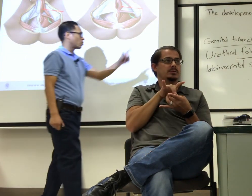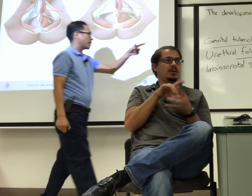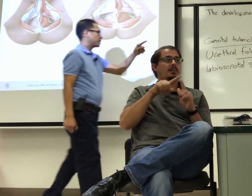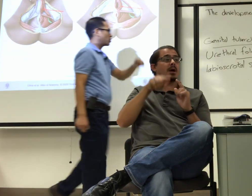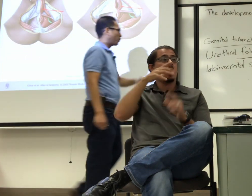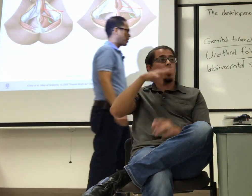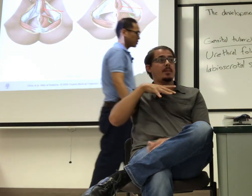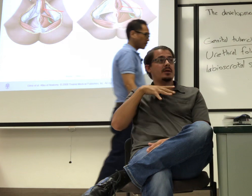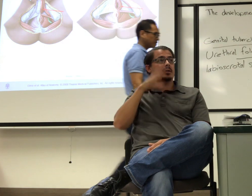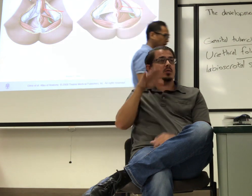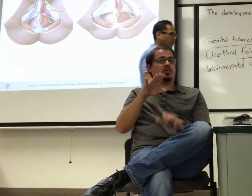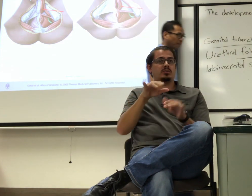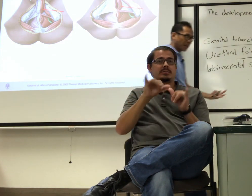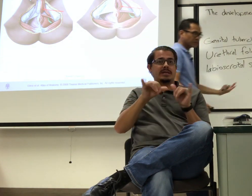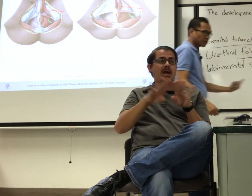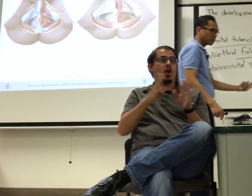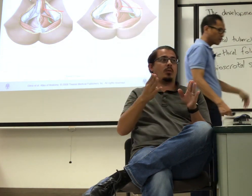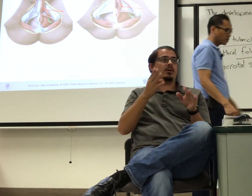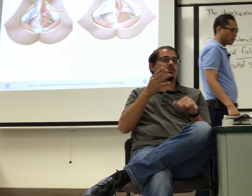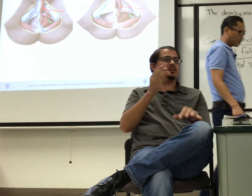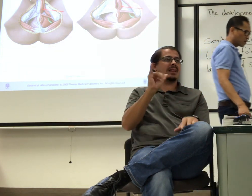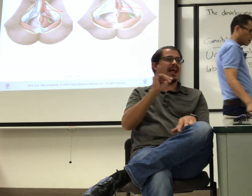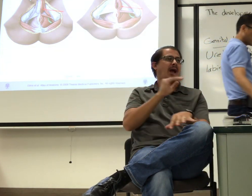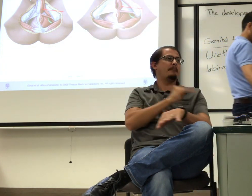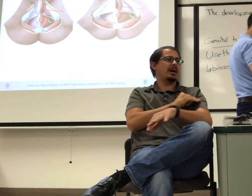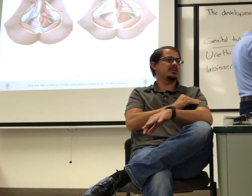women, it remains open. And so that's kind of the muscle